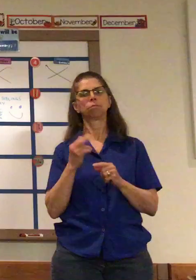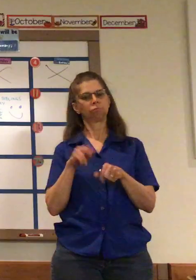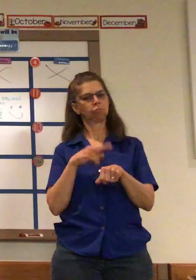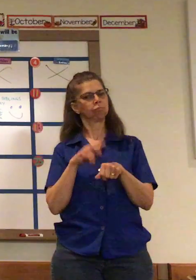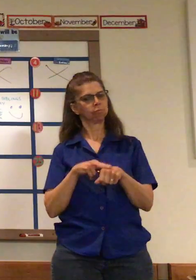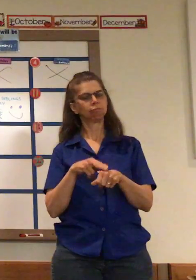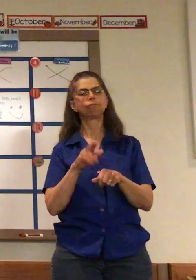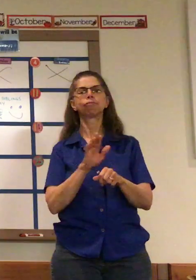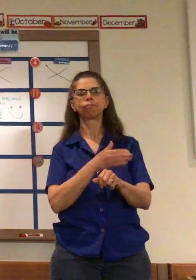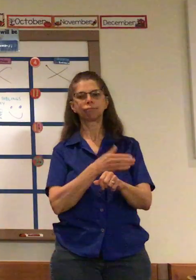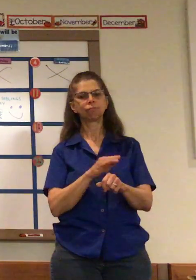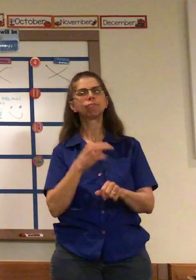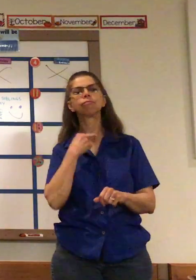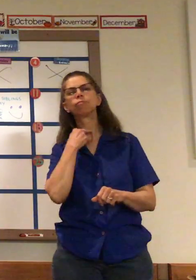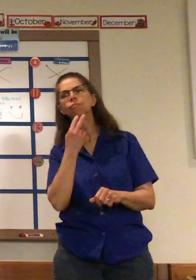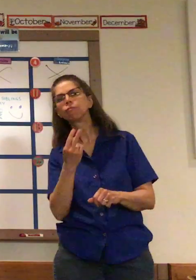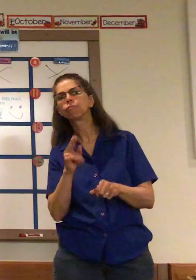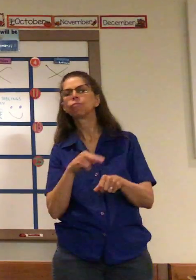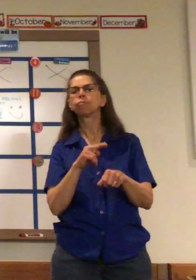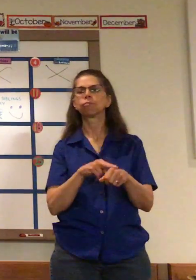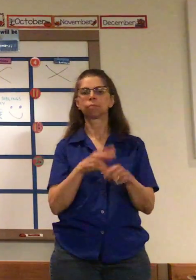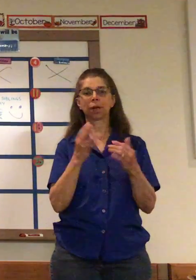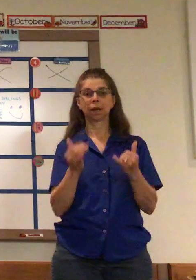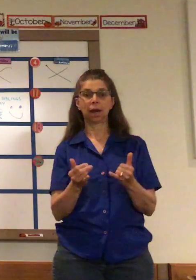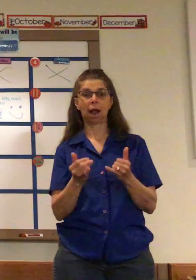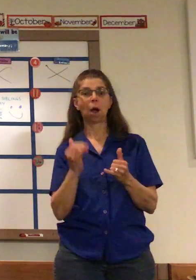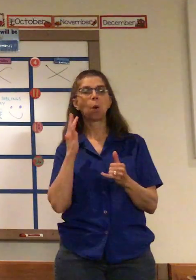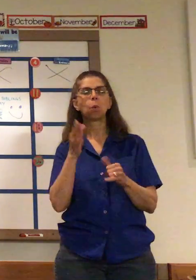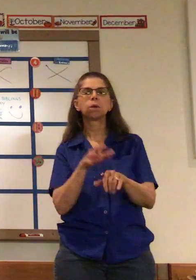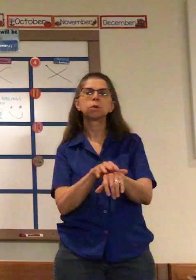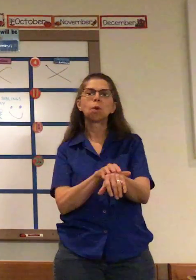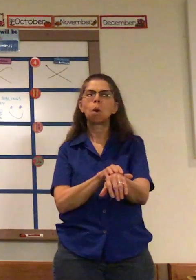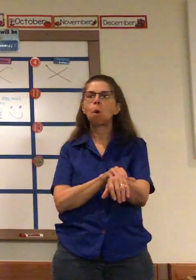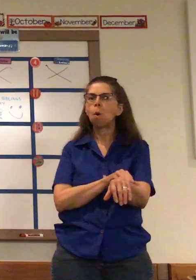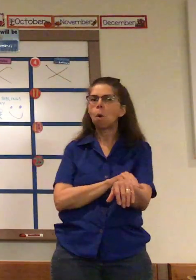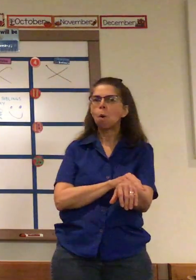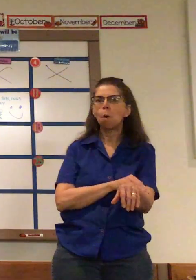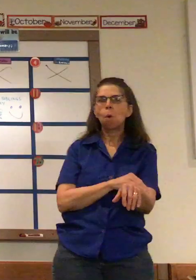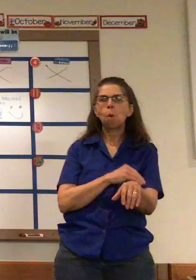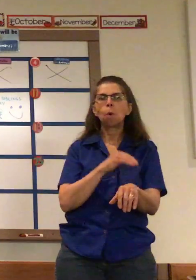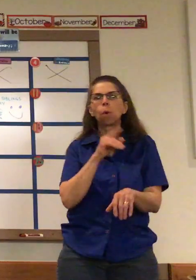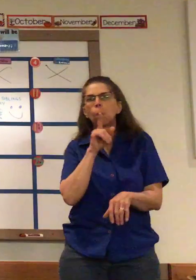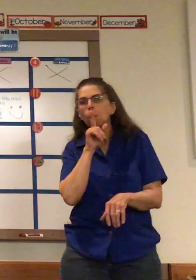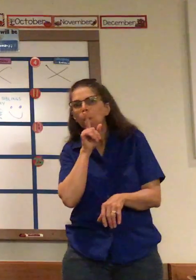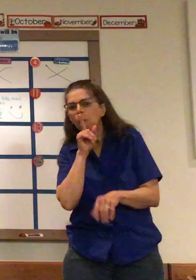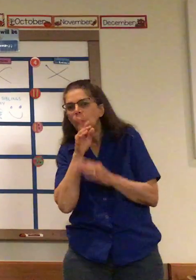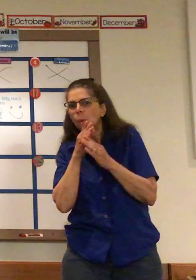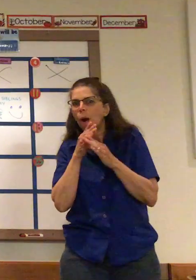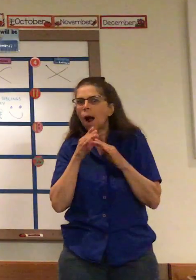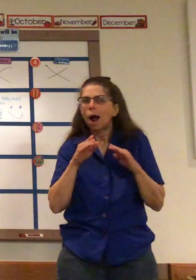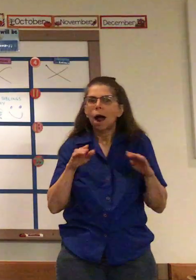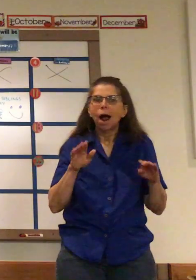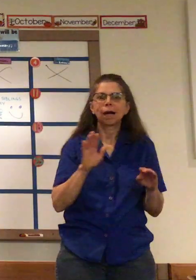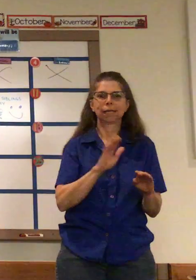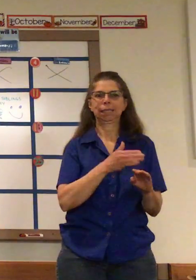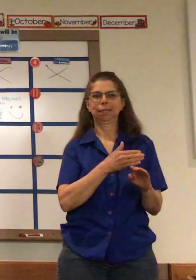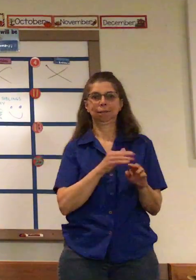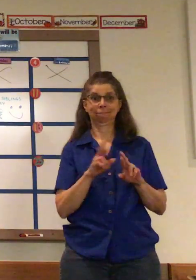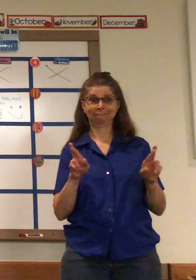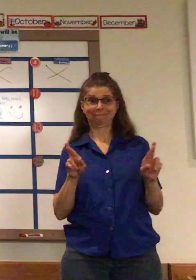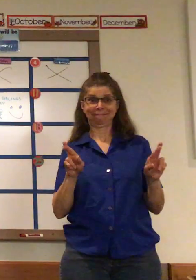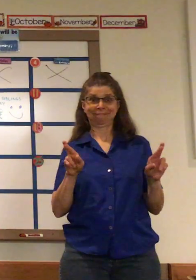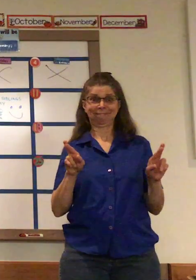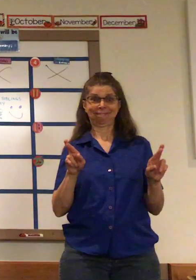a regular volume, we're going to sing the Days of the Week song slow and quiet. Ready?